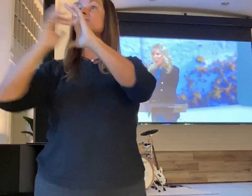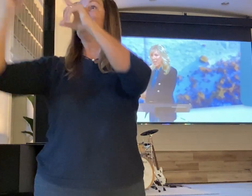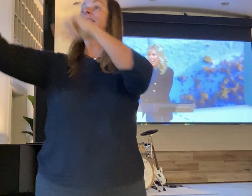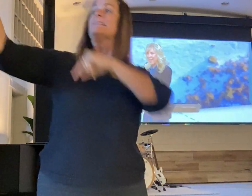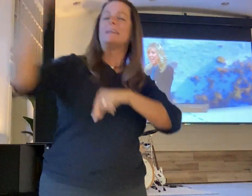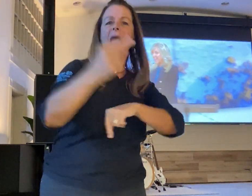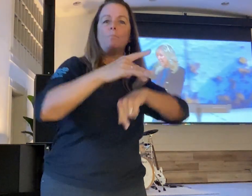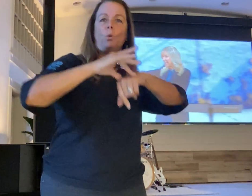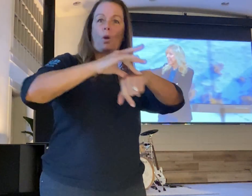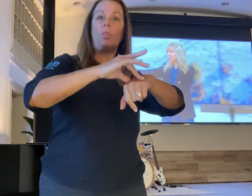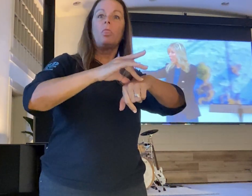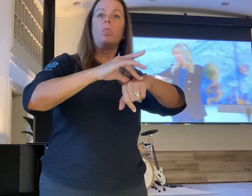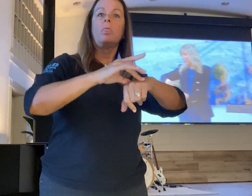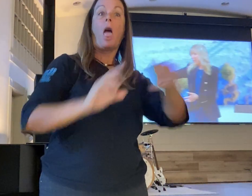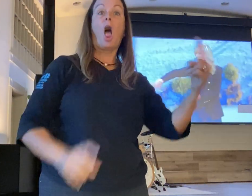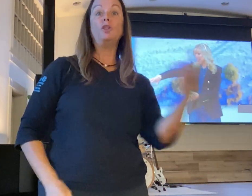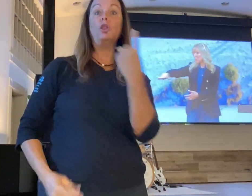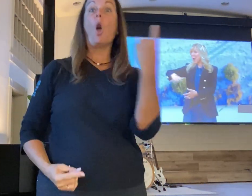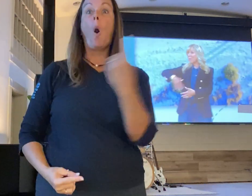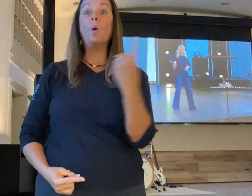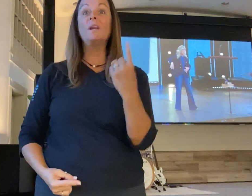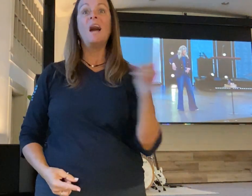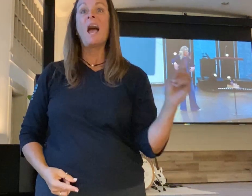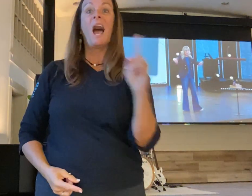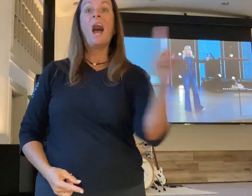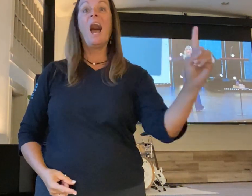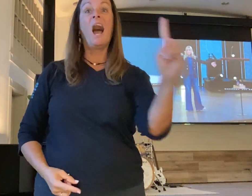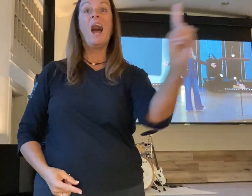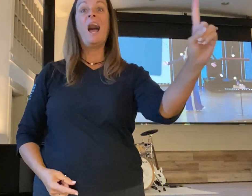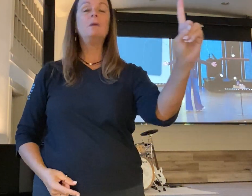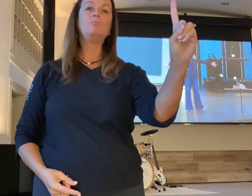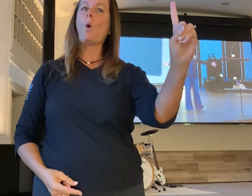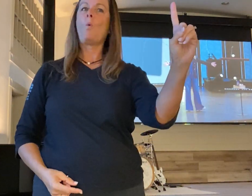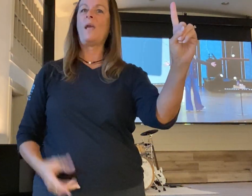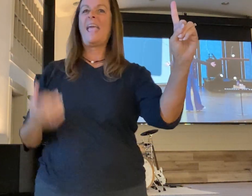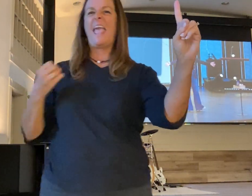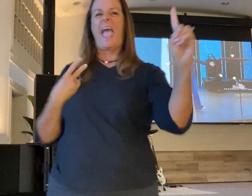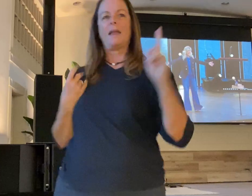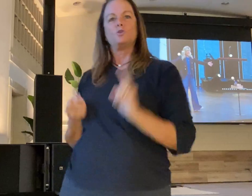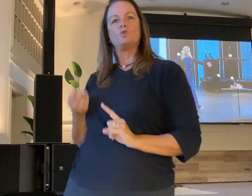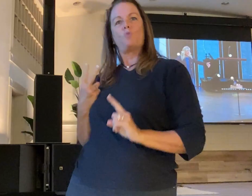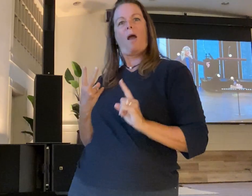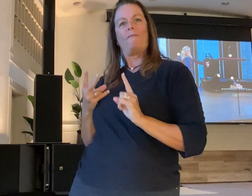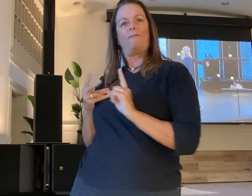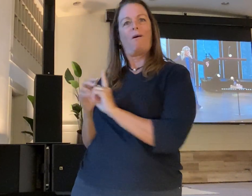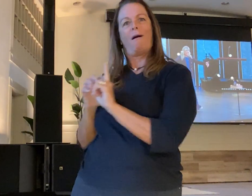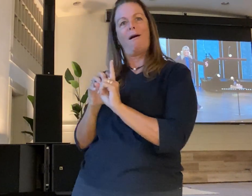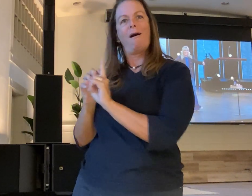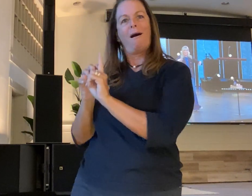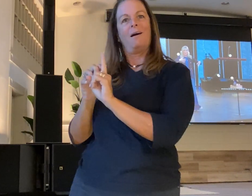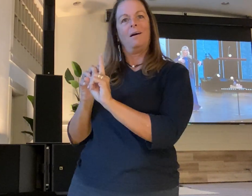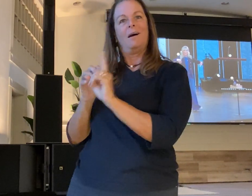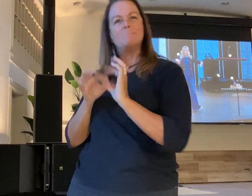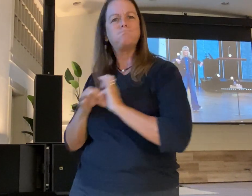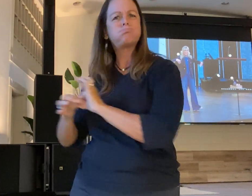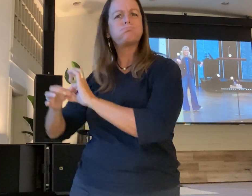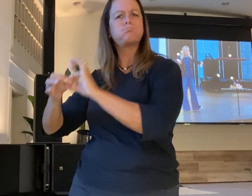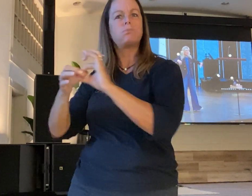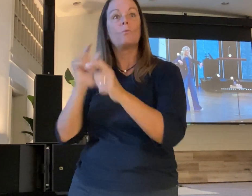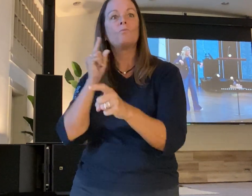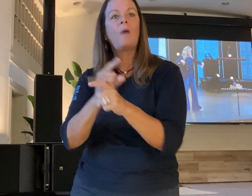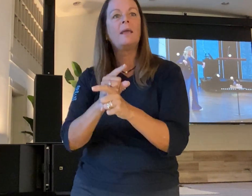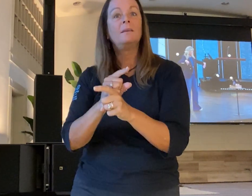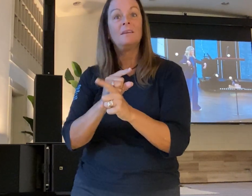He had this crowd that he lived with, that traveled with him, and there were a lot of people in that crowd. But then, in that